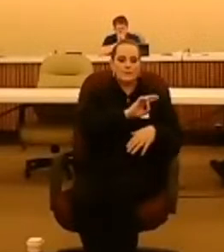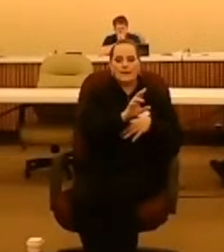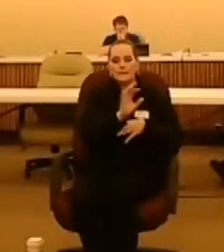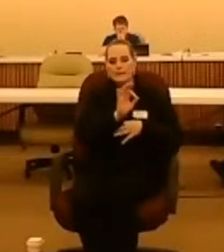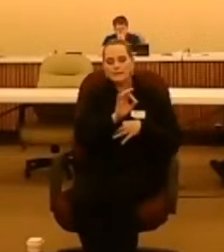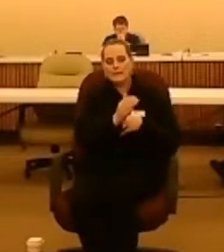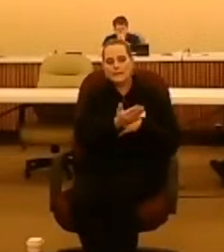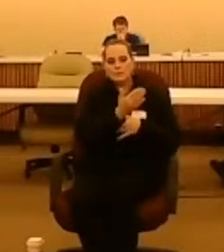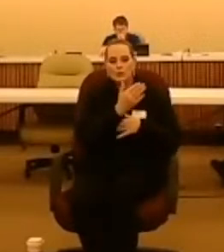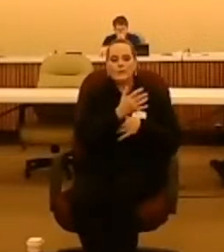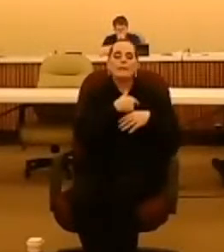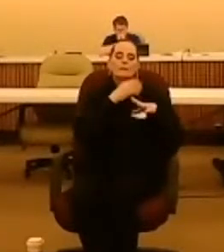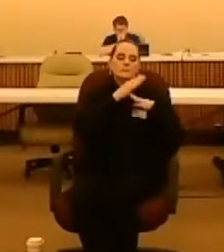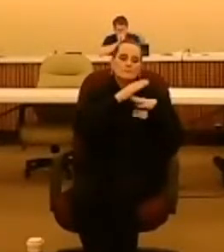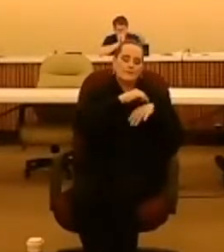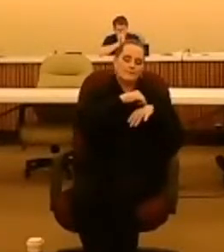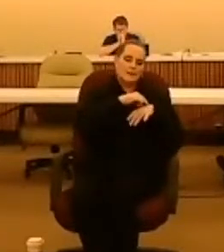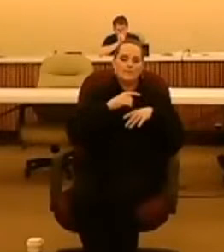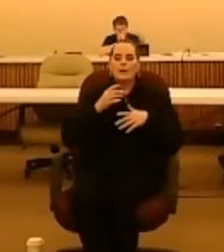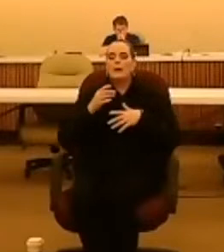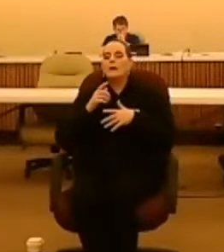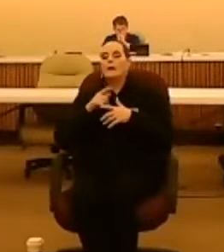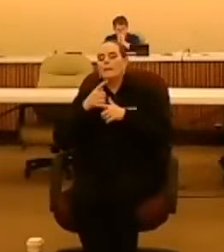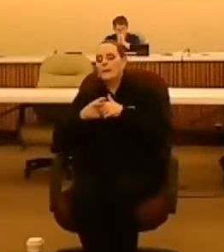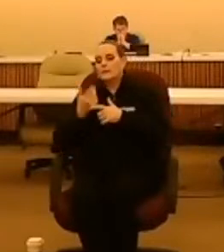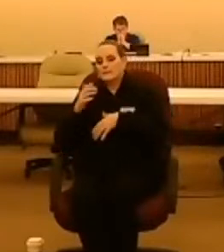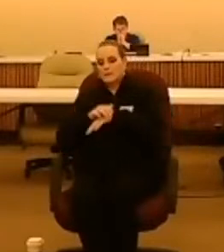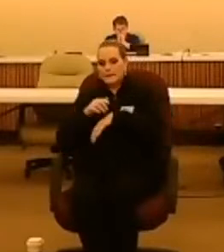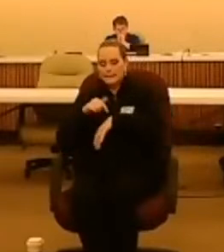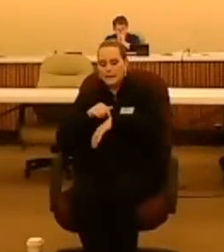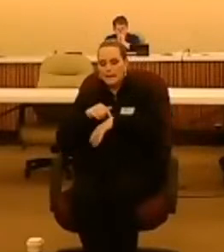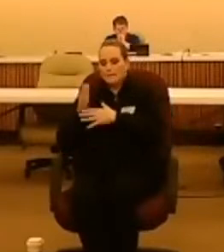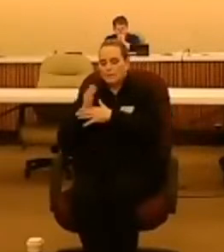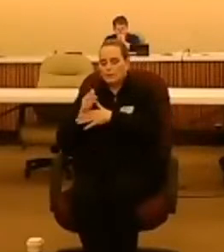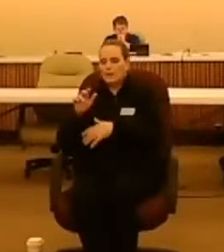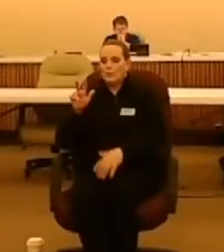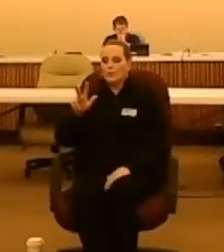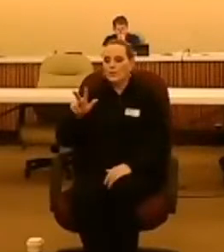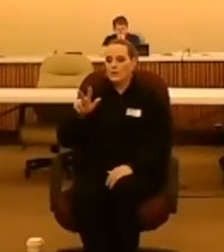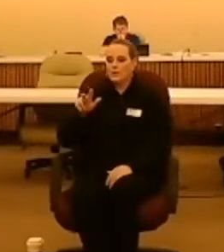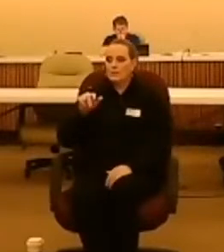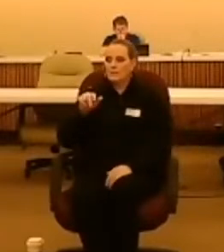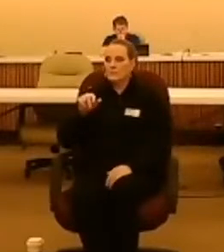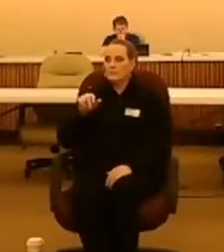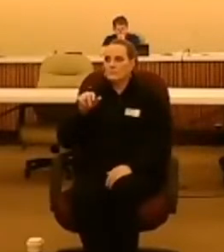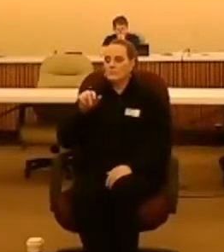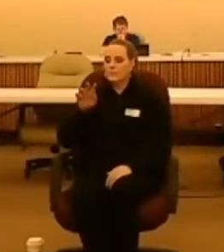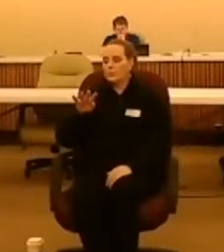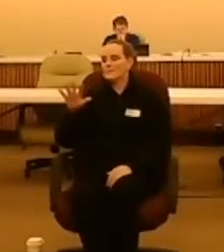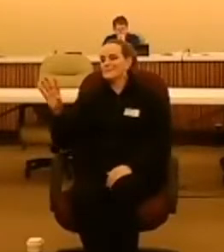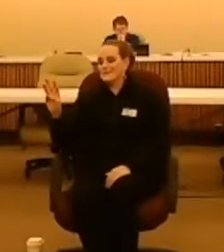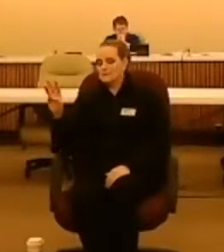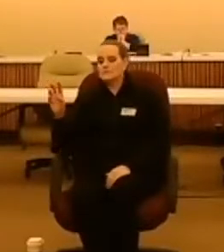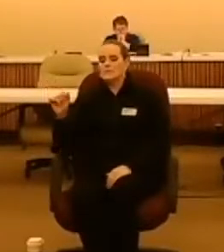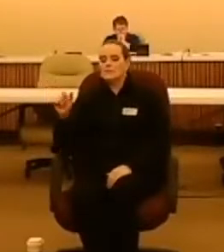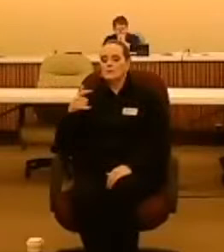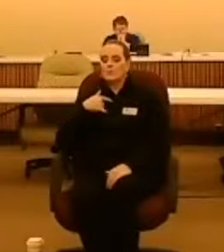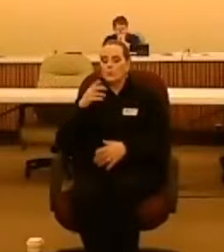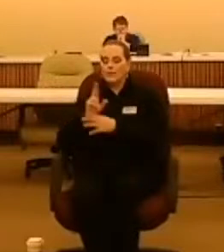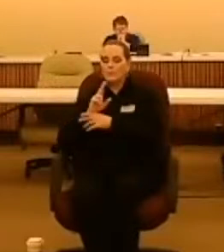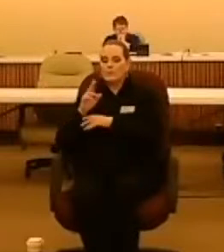the peak time, and then in the evening between 4 and 6. They count the existing traffic going by, and so use that as the background